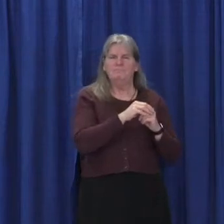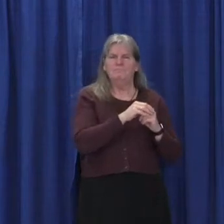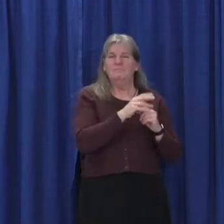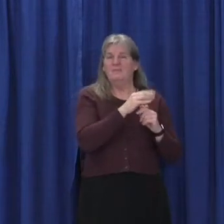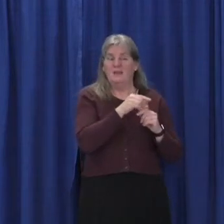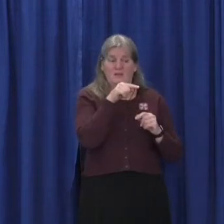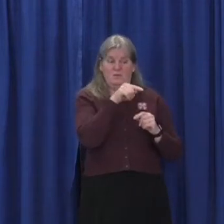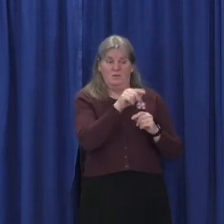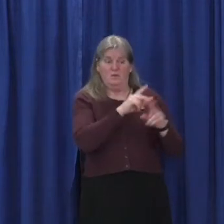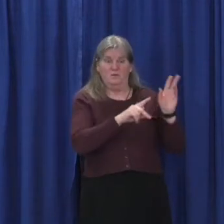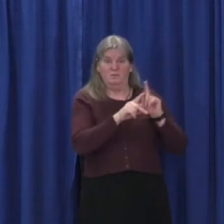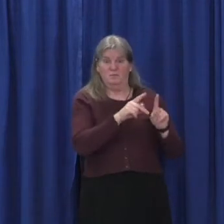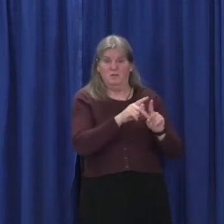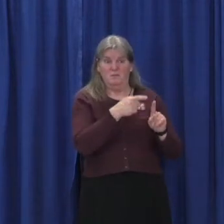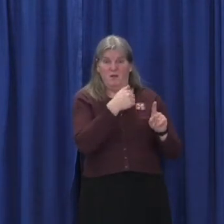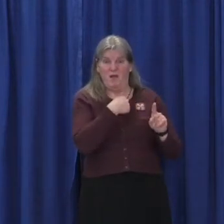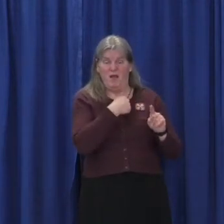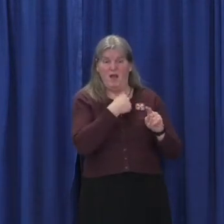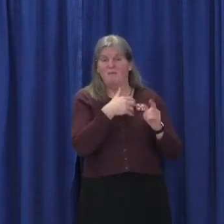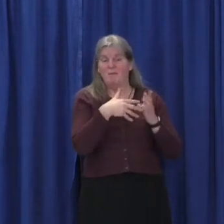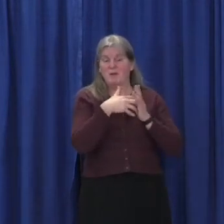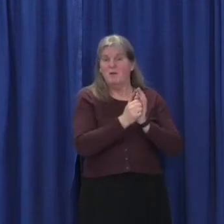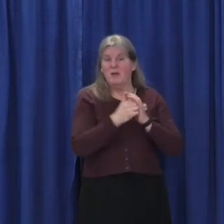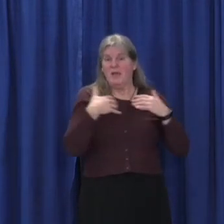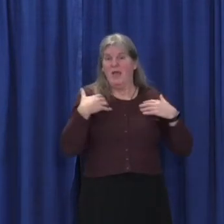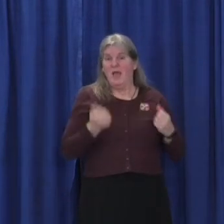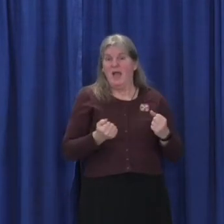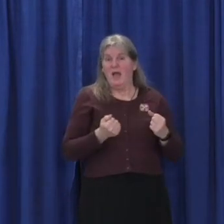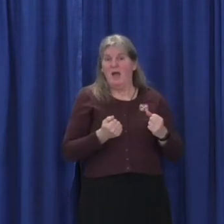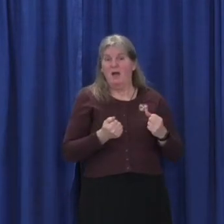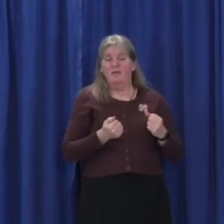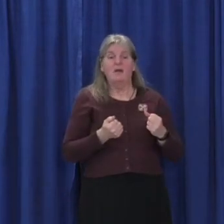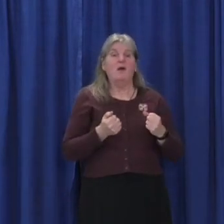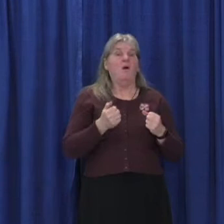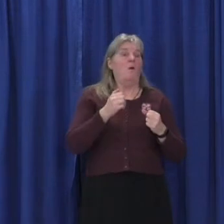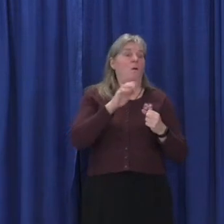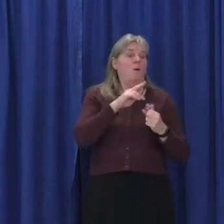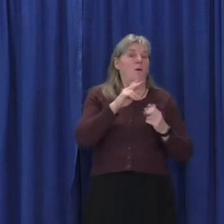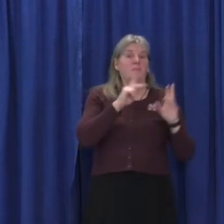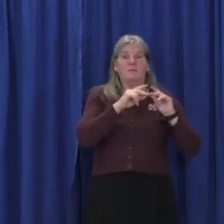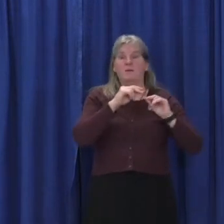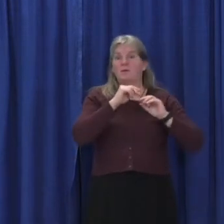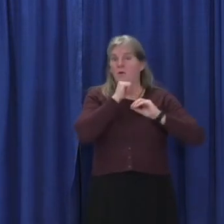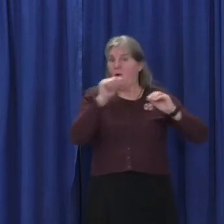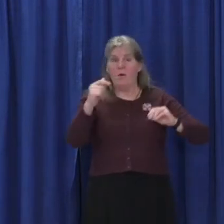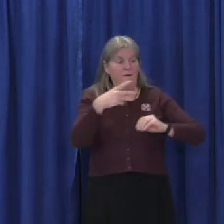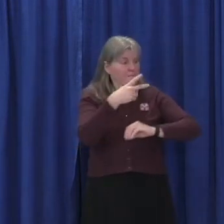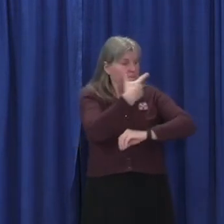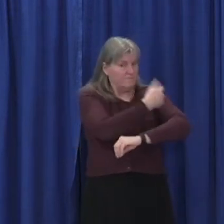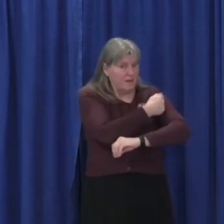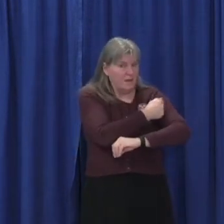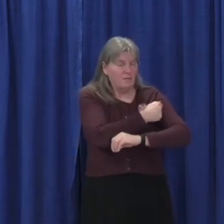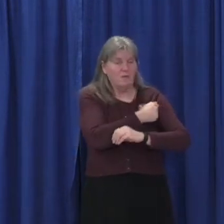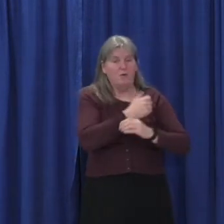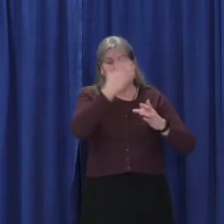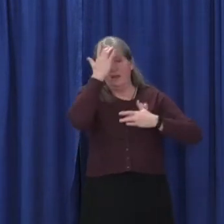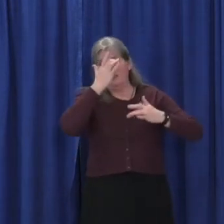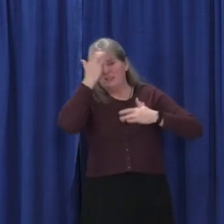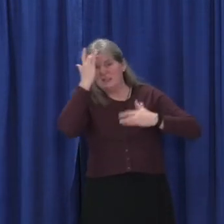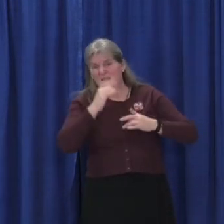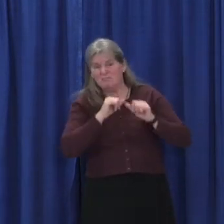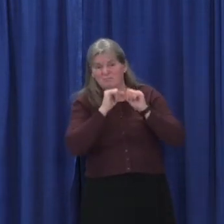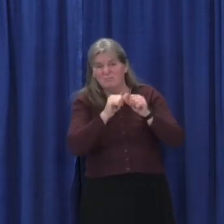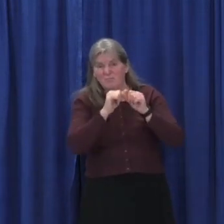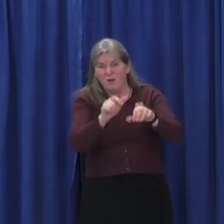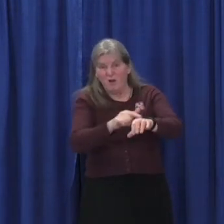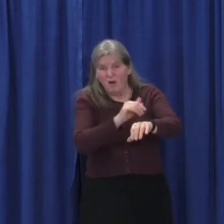are there people who are vulnerable? For example, people who aren't vaccinated, people who are older, people with chronic disease. If